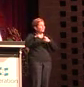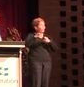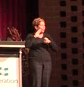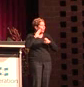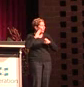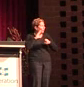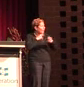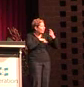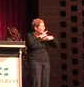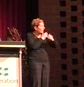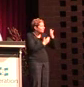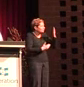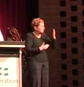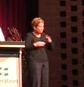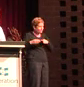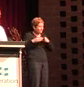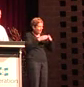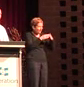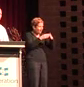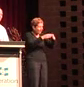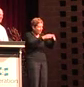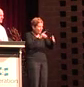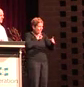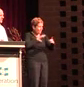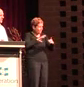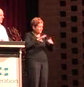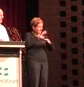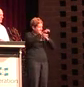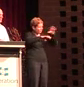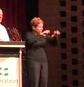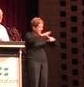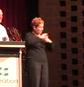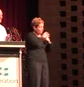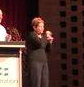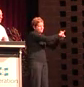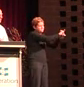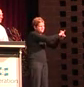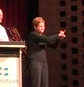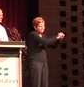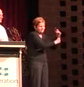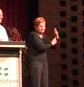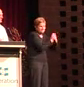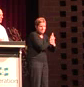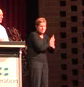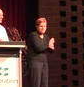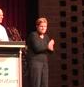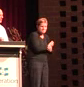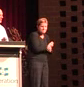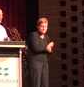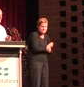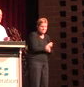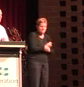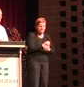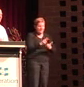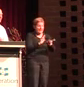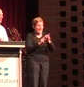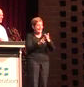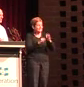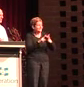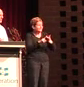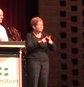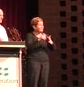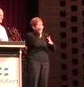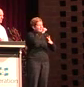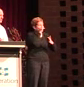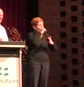and almost been taken by this mysterious beast. And there's also been stories of native wildlife going down to have a drink and being taken